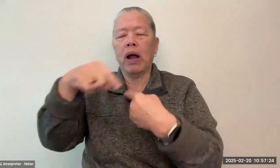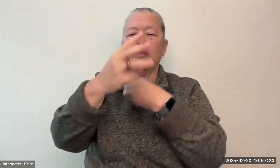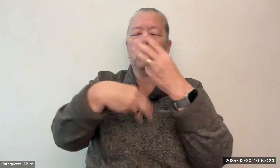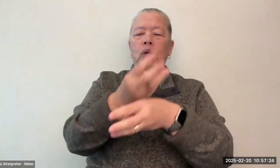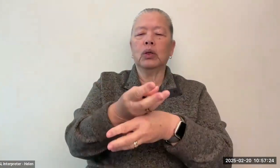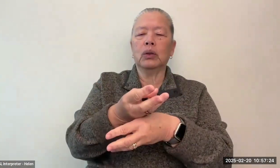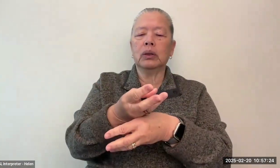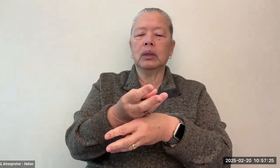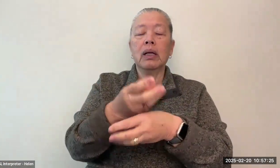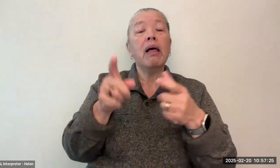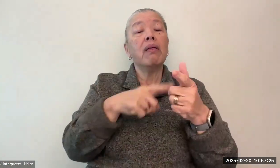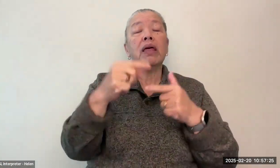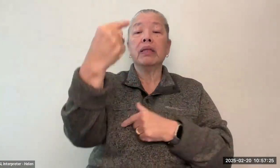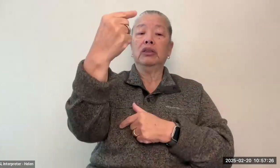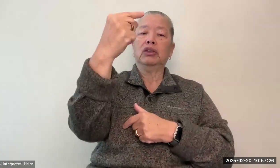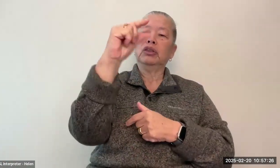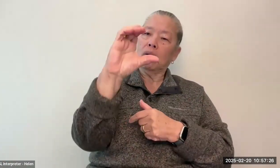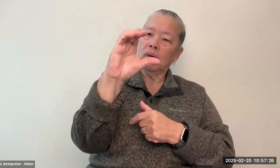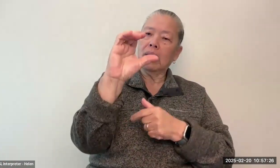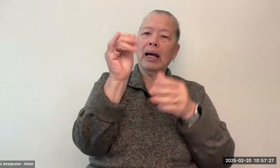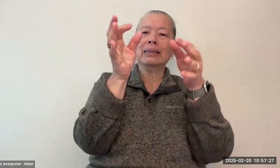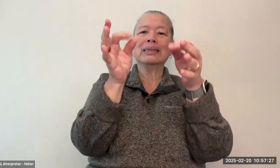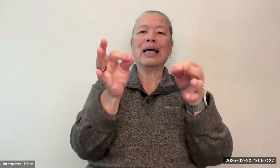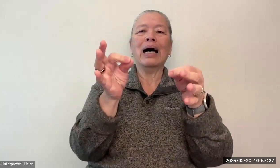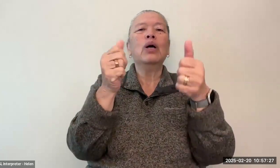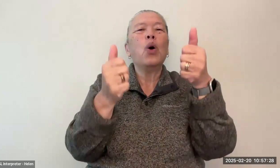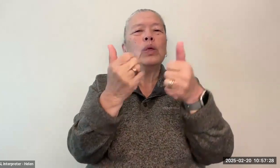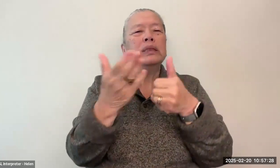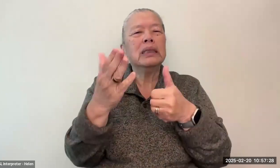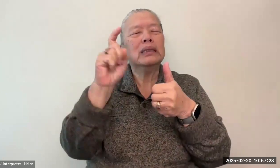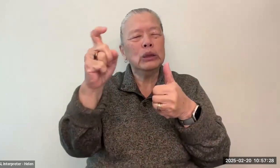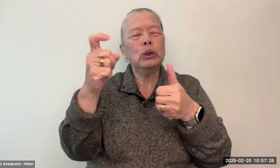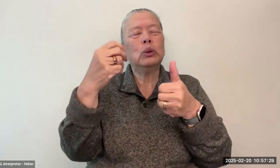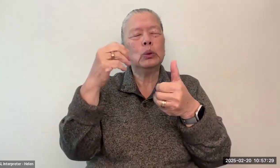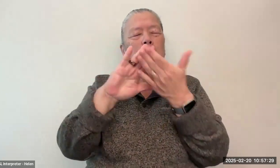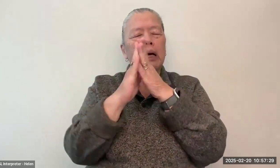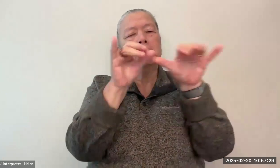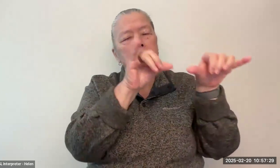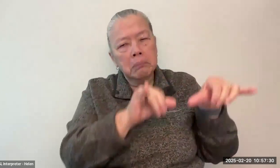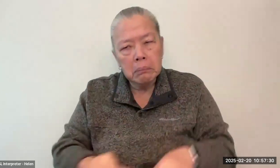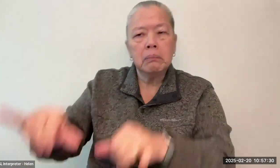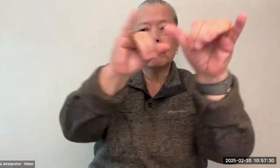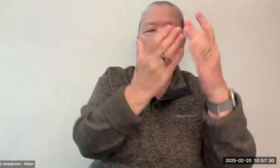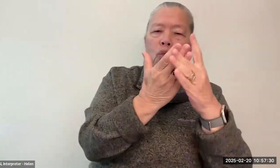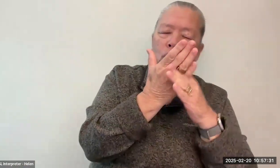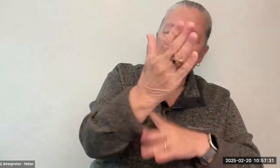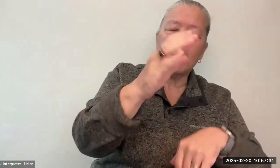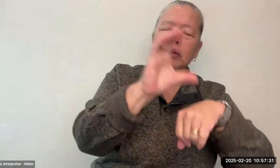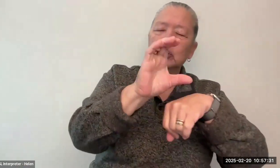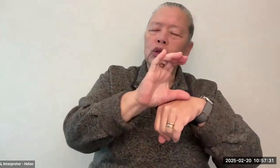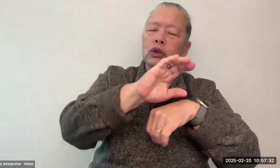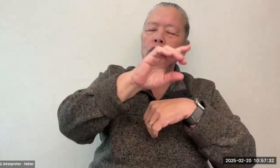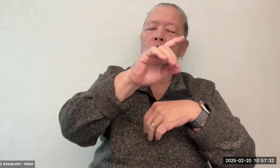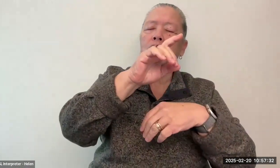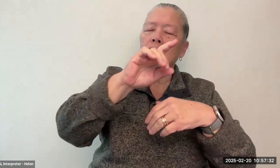General Conference discern which things do need to be the same worldwide and keep the focus